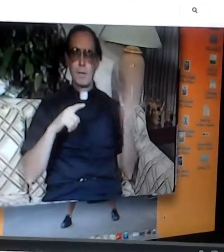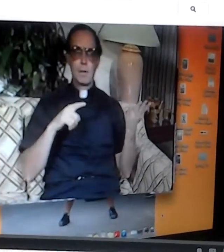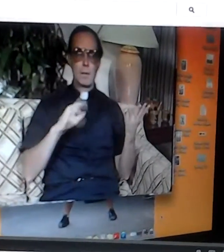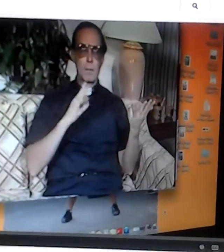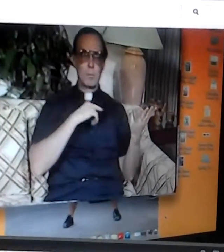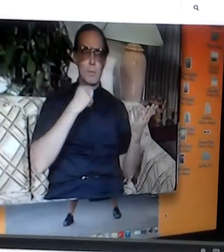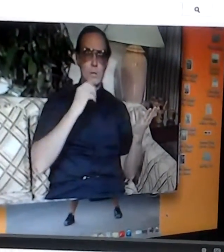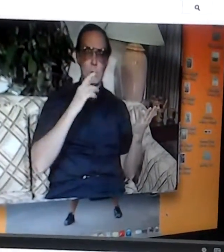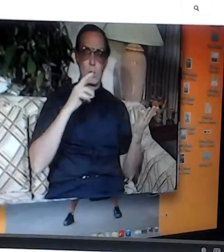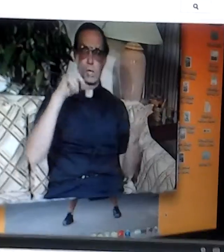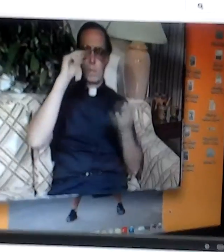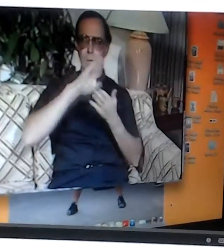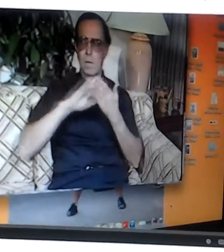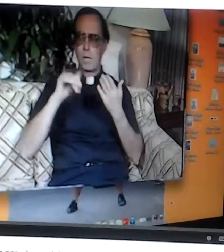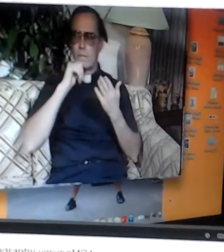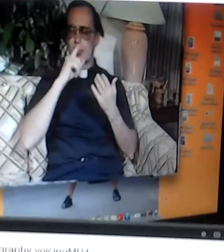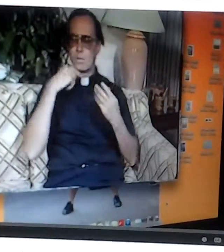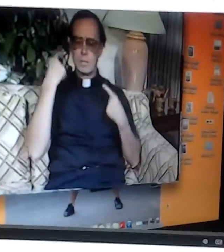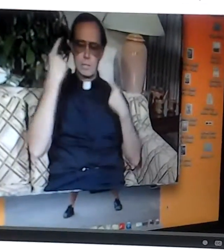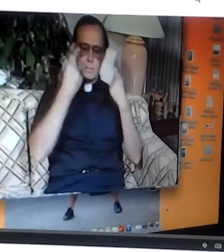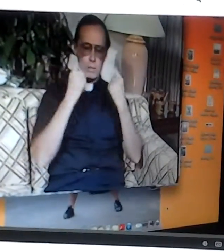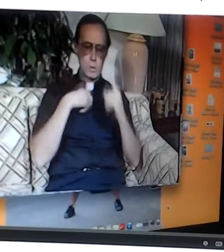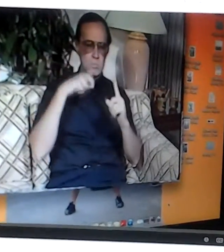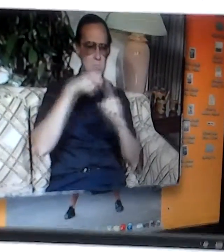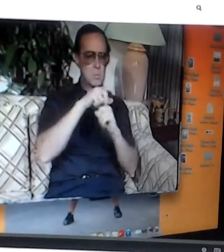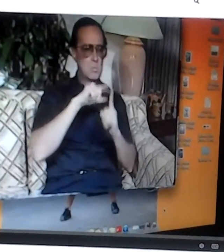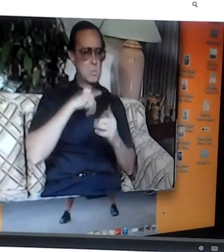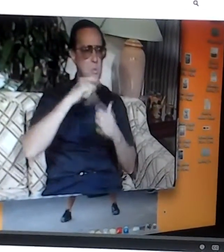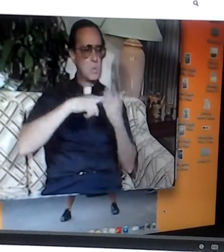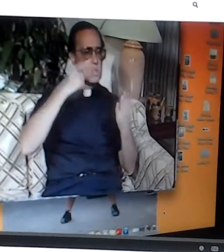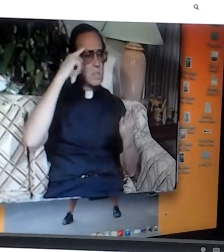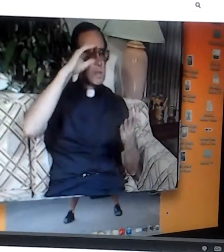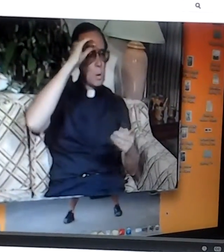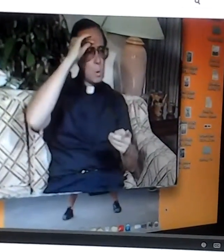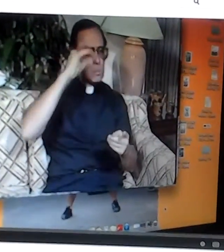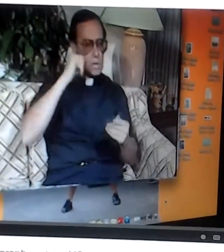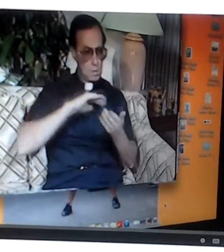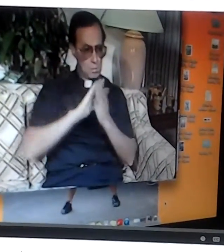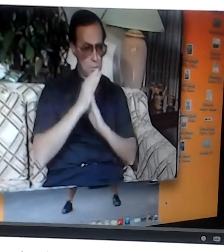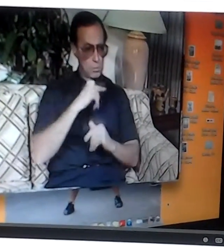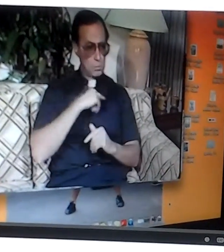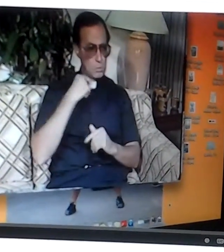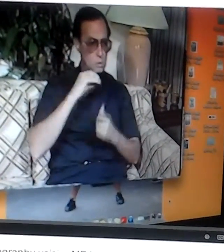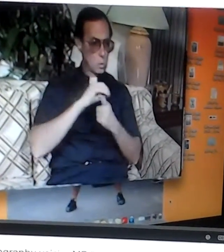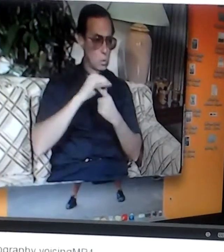Do I go to college? What do I do? So I thought about it.